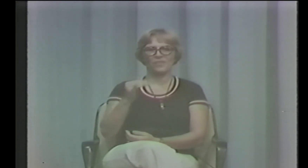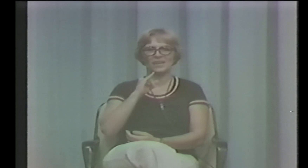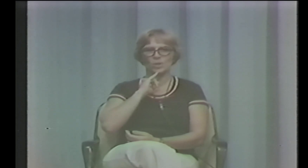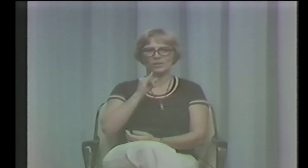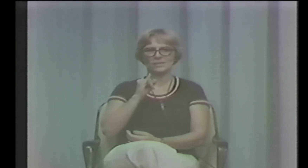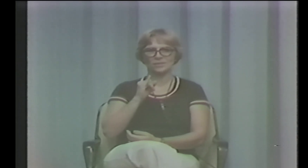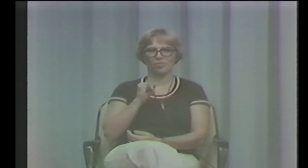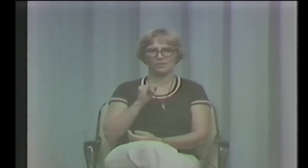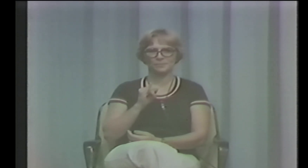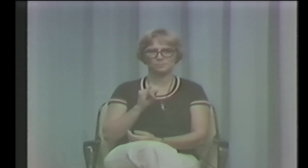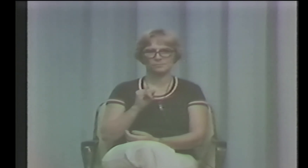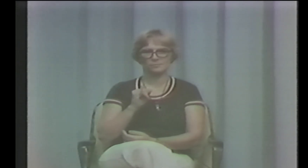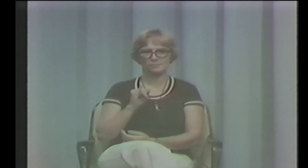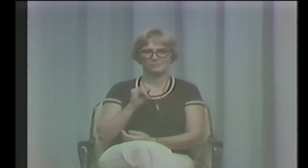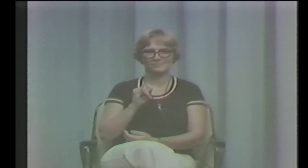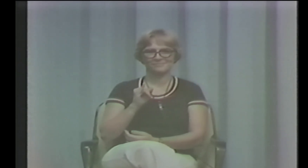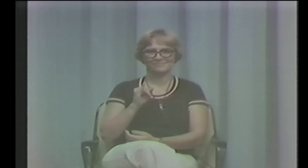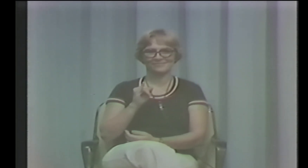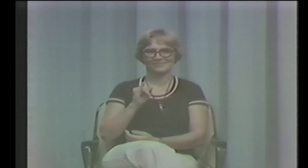There is an